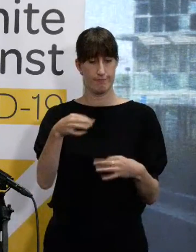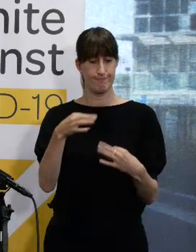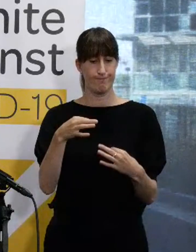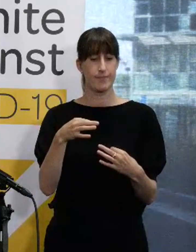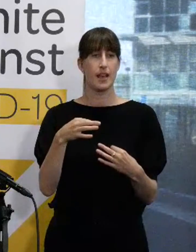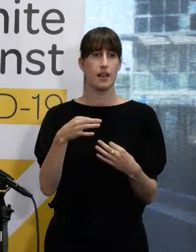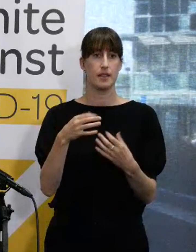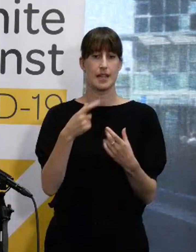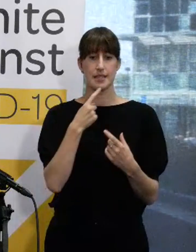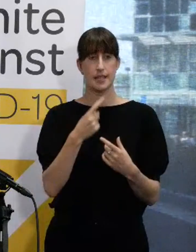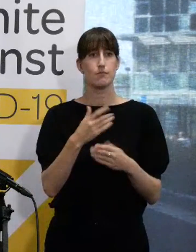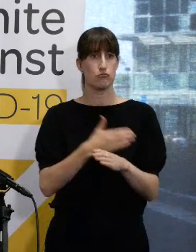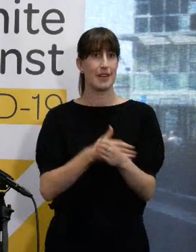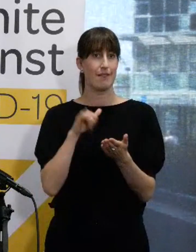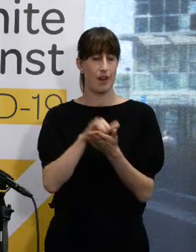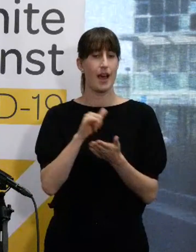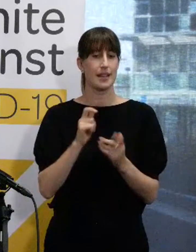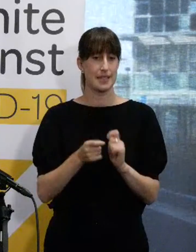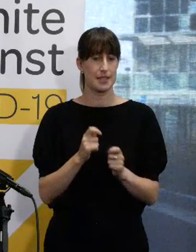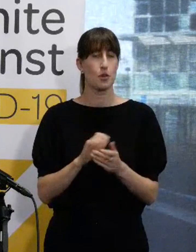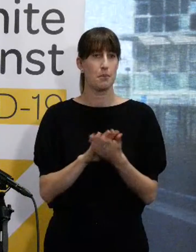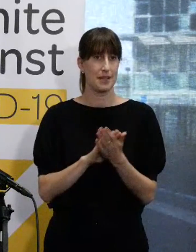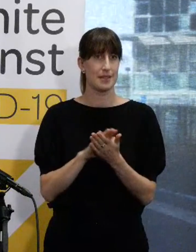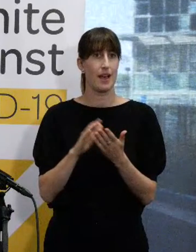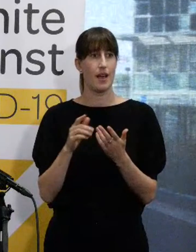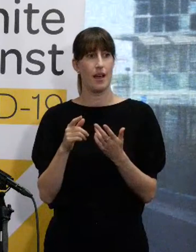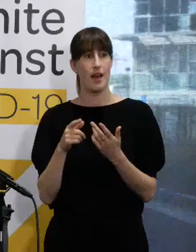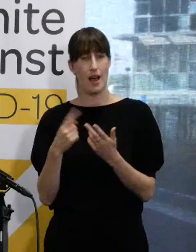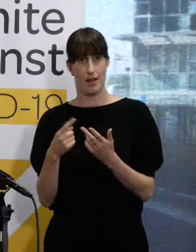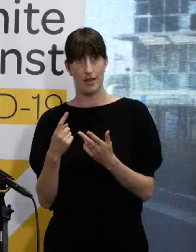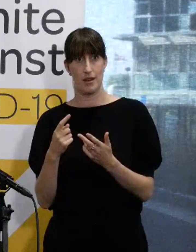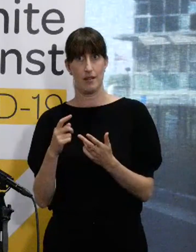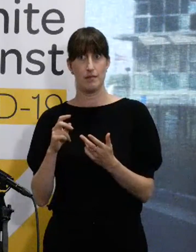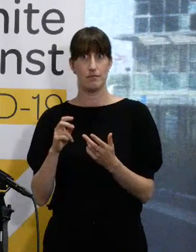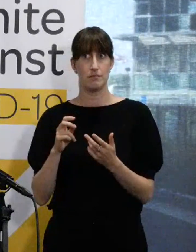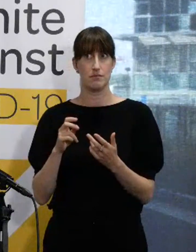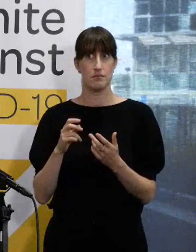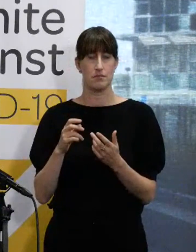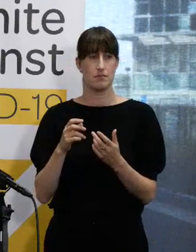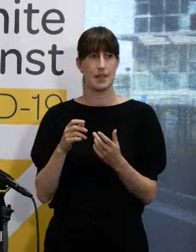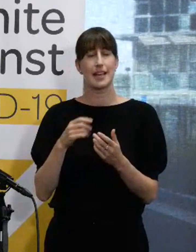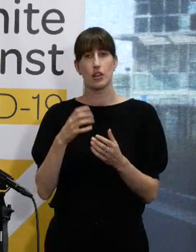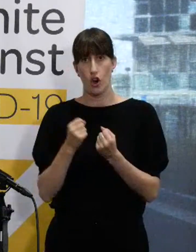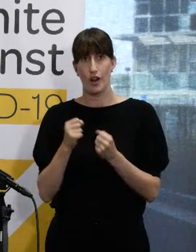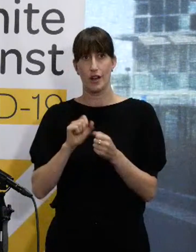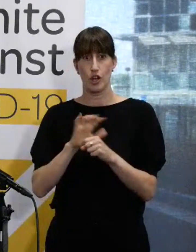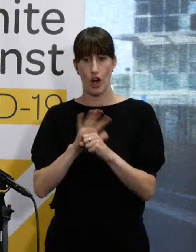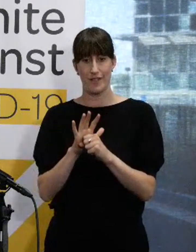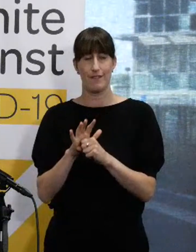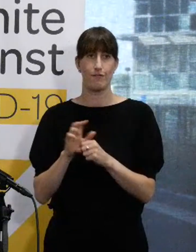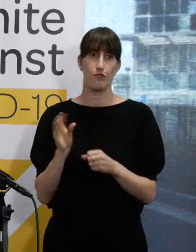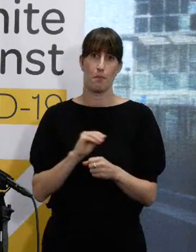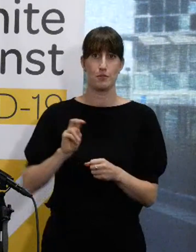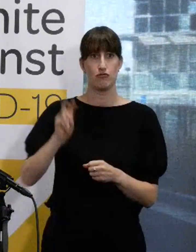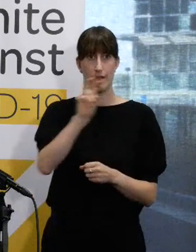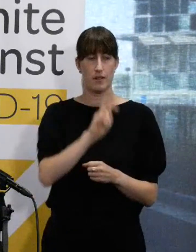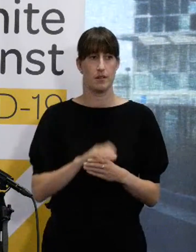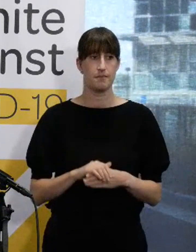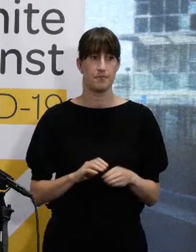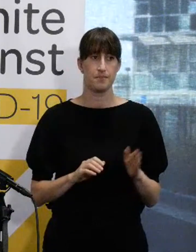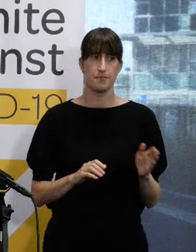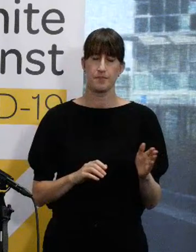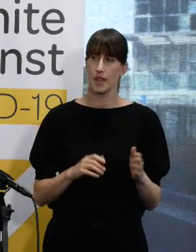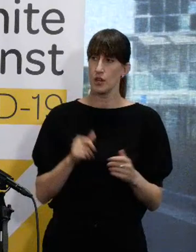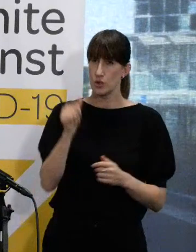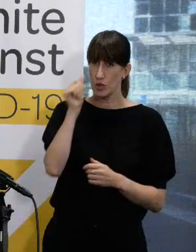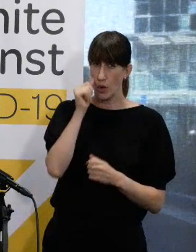testing. Do you know how many other MIQ workers have not yet been vaccinated for whatever reason? Yeah, look, I don't